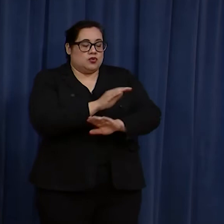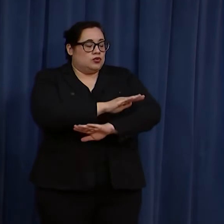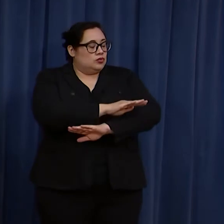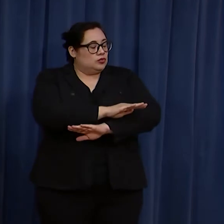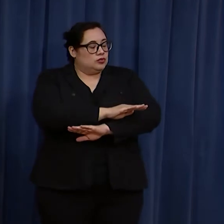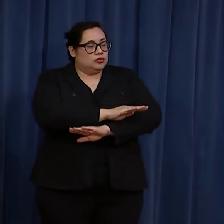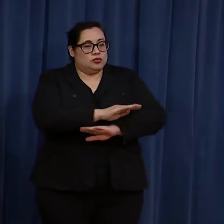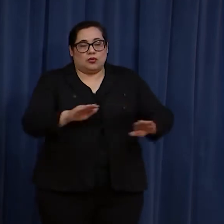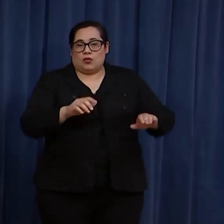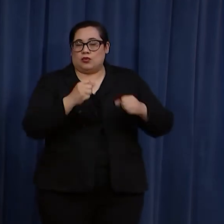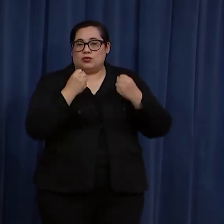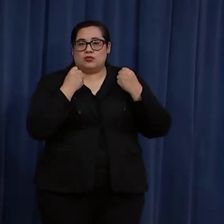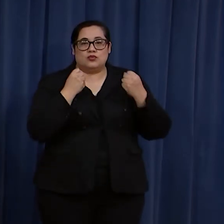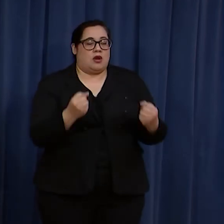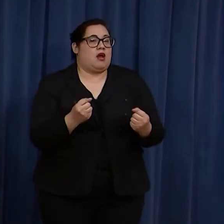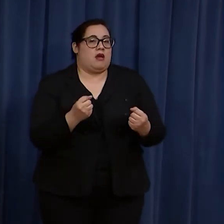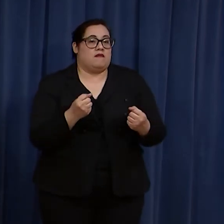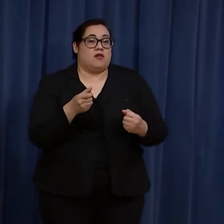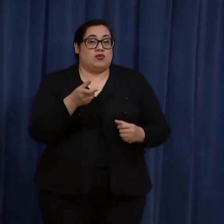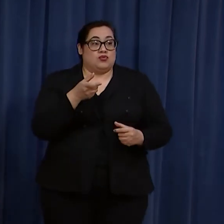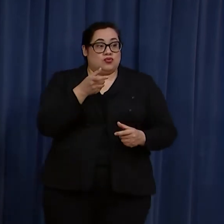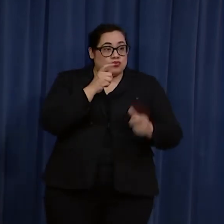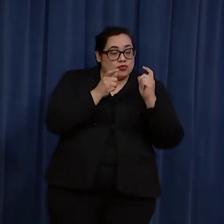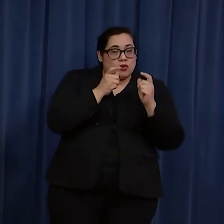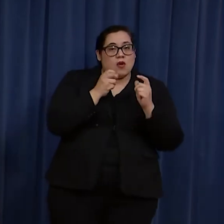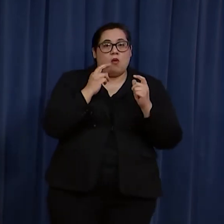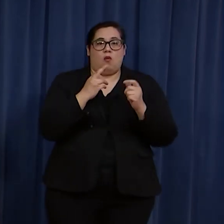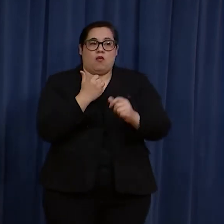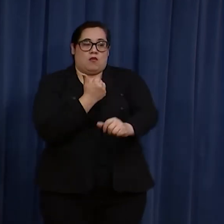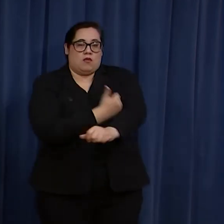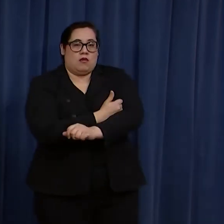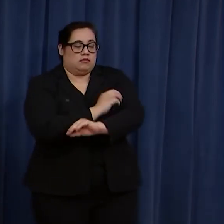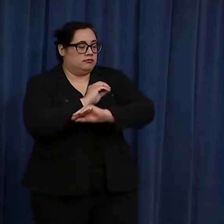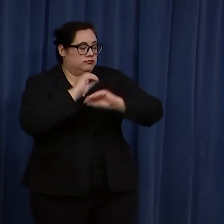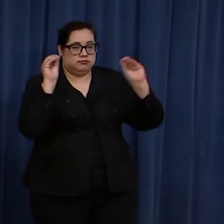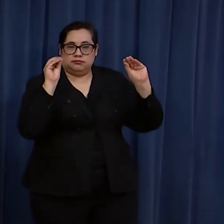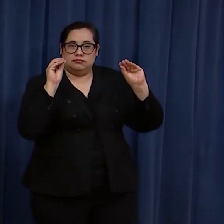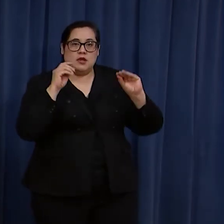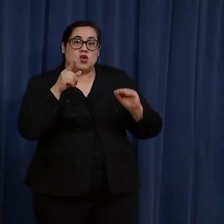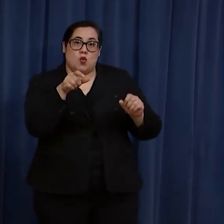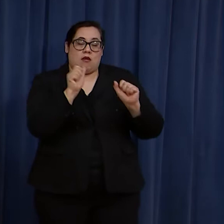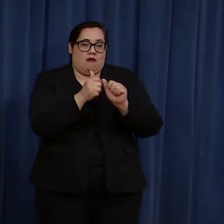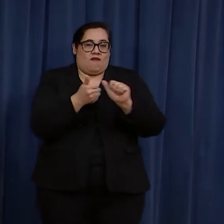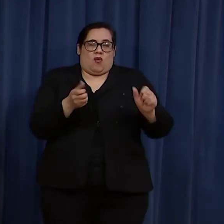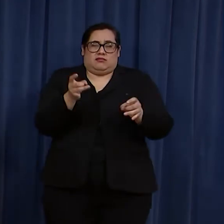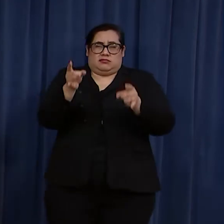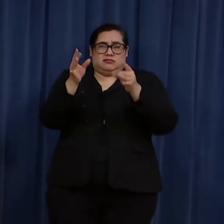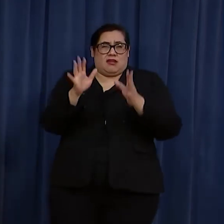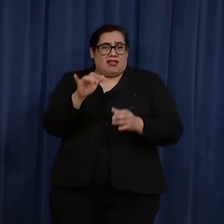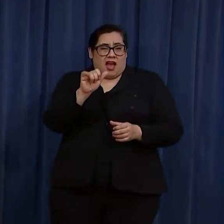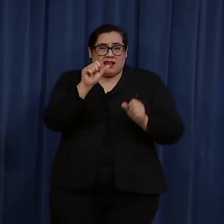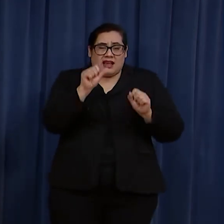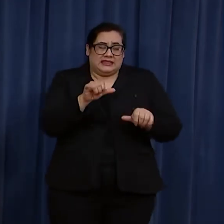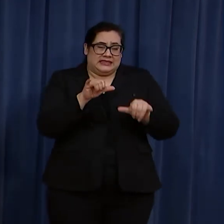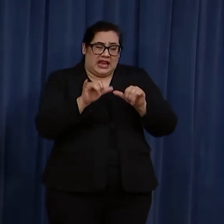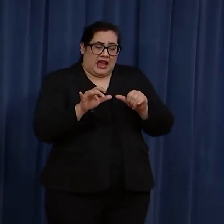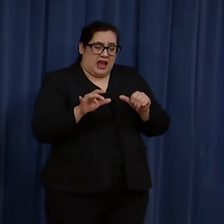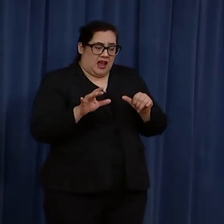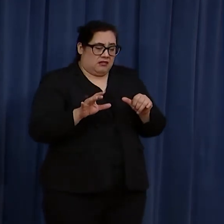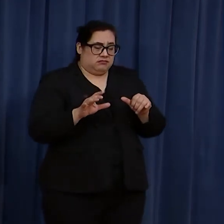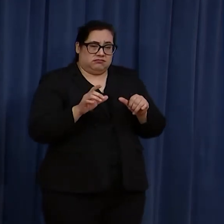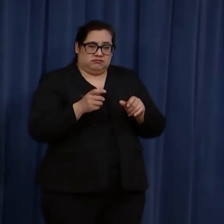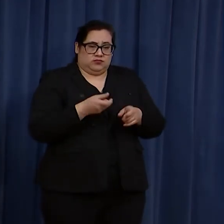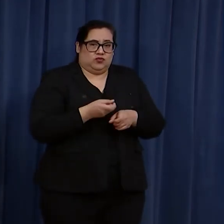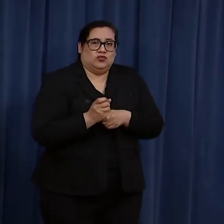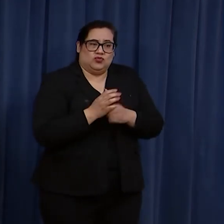not drive under the influence. You can avert a tragedy that will live with you for the rest of your life